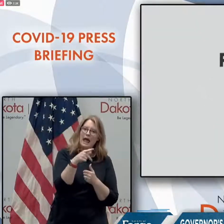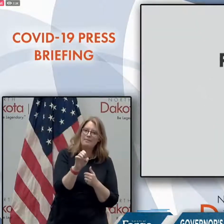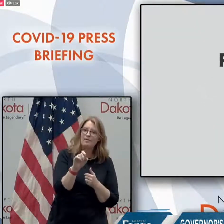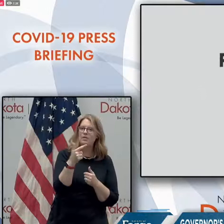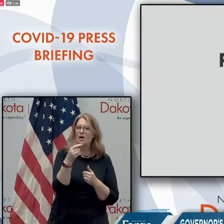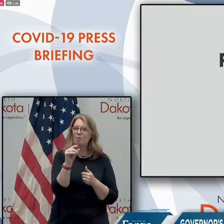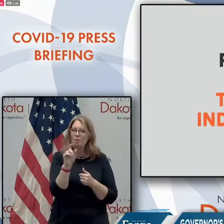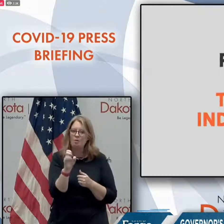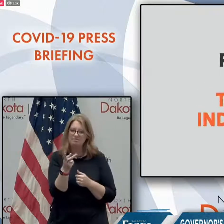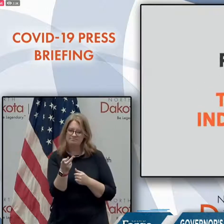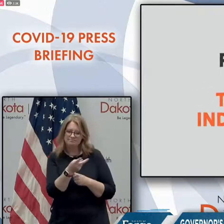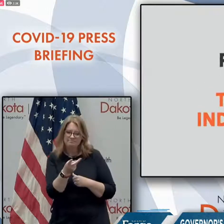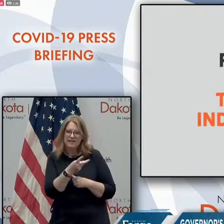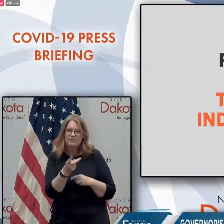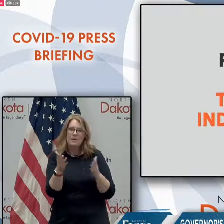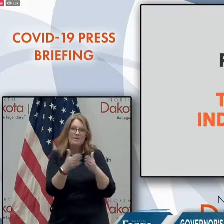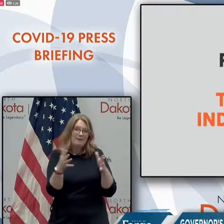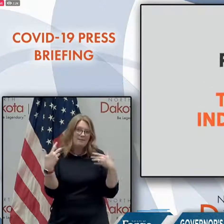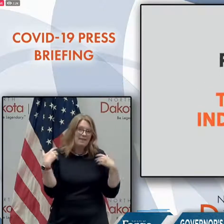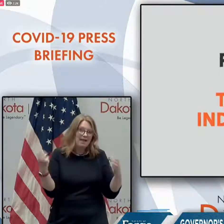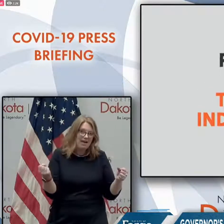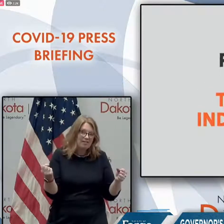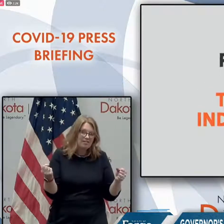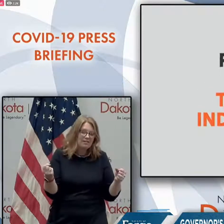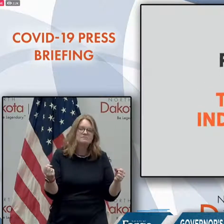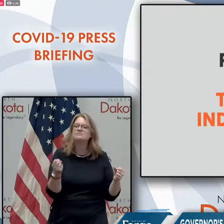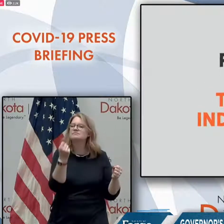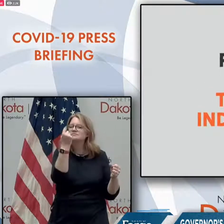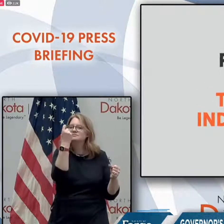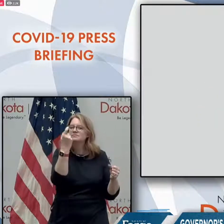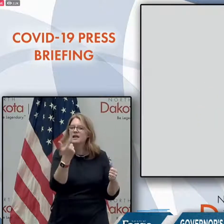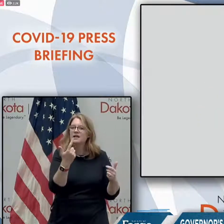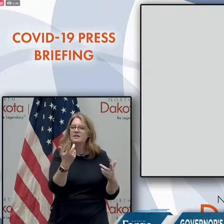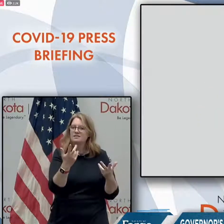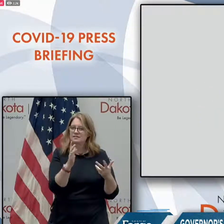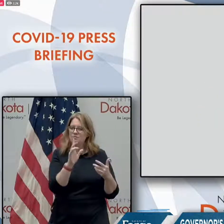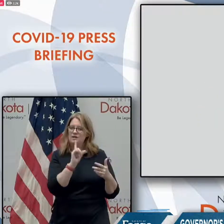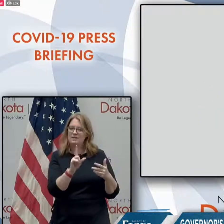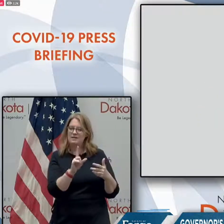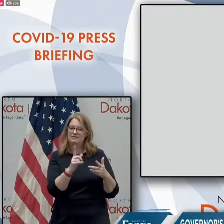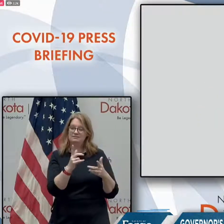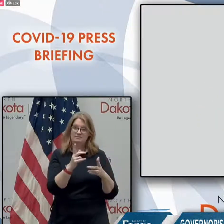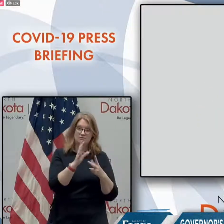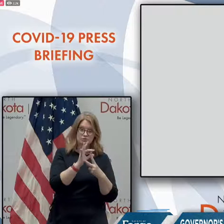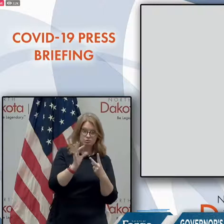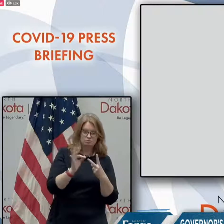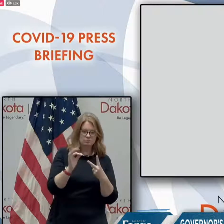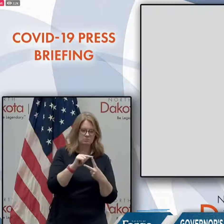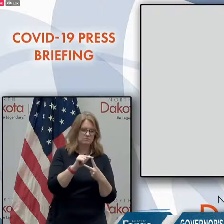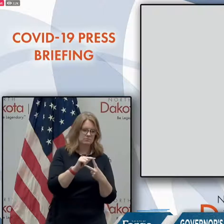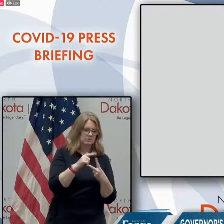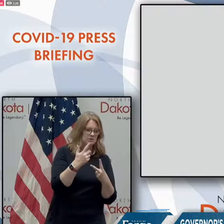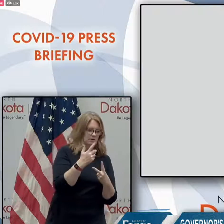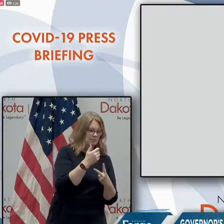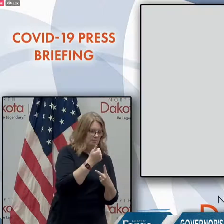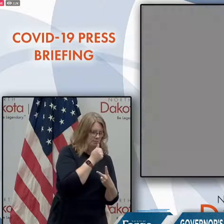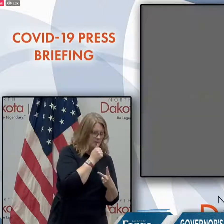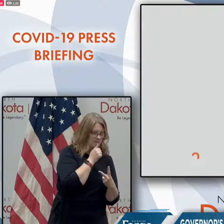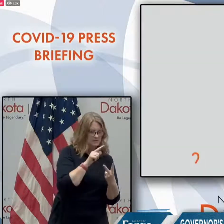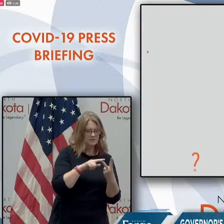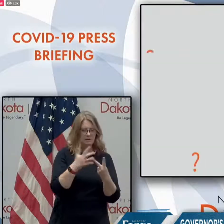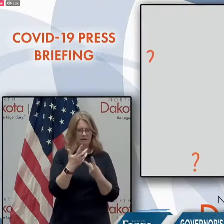make public health technology that protects individual privacy, so that people never have to choose between their privacy and the health and safety of their